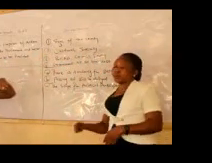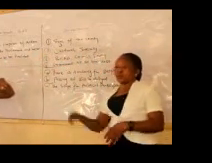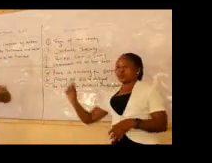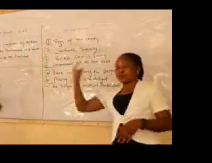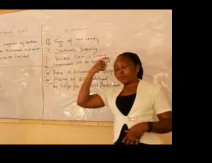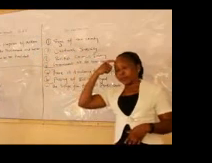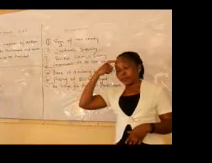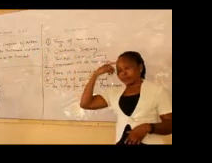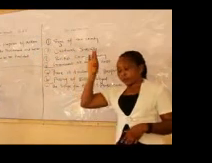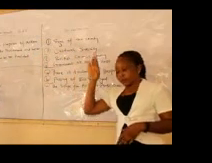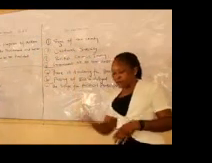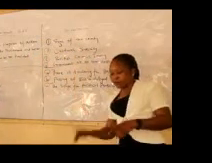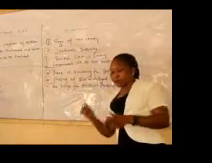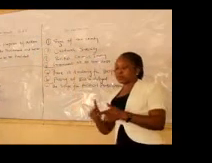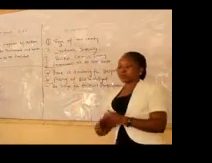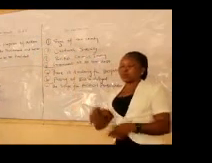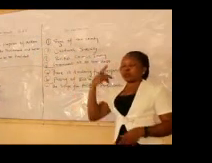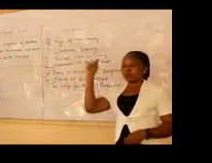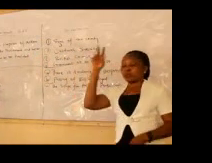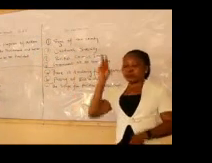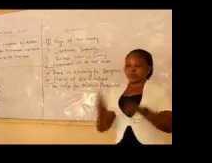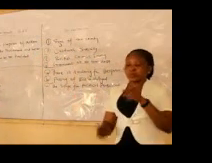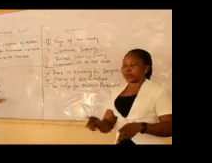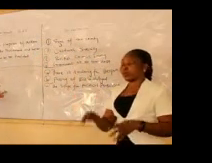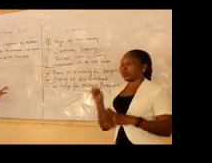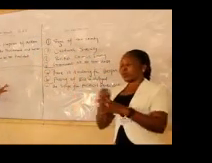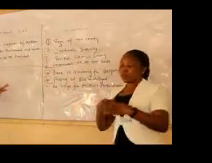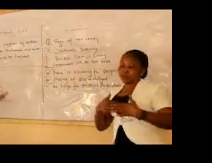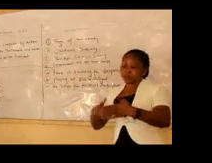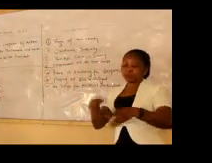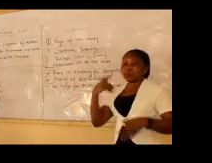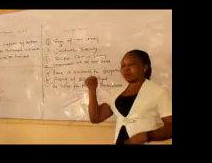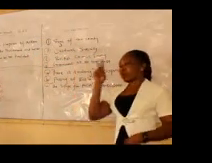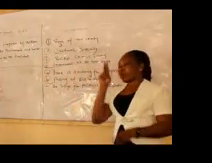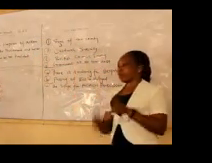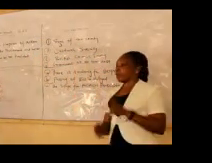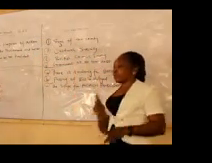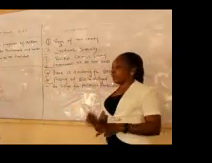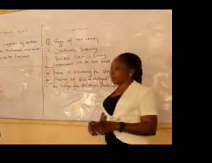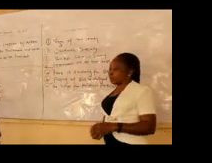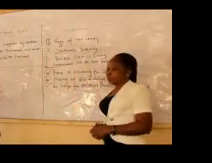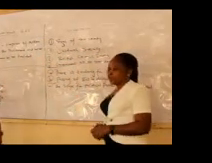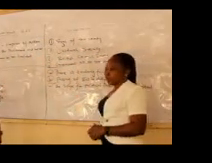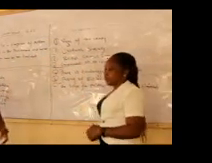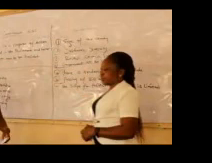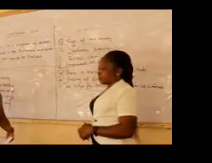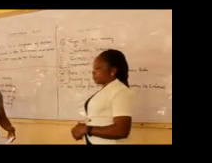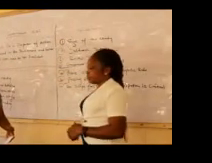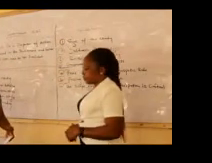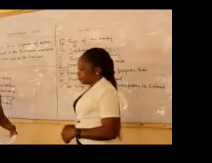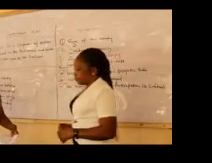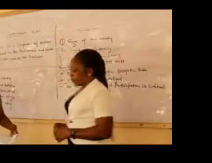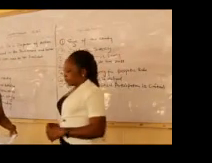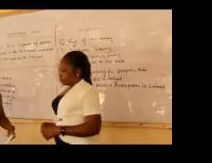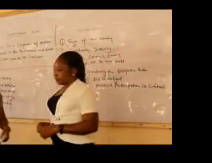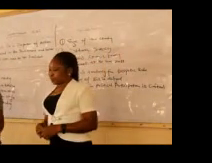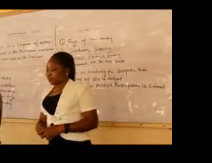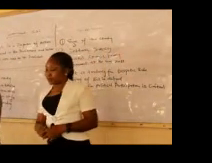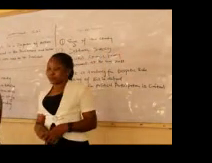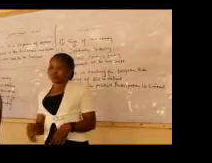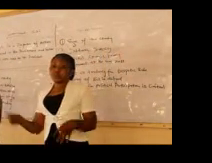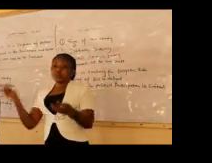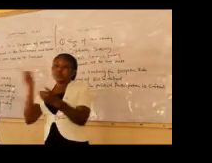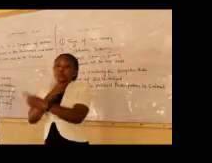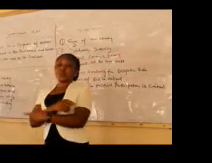grassroots. Okay, that's all for the assignments. And then today we are going to consider